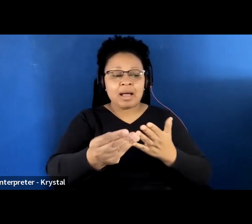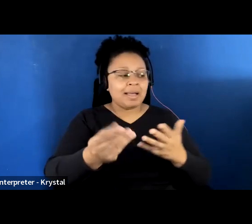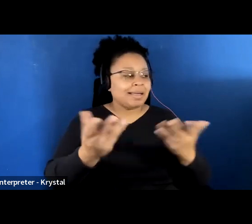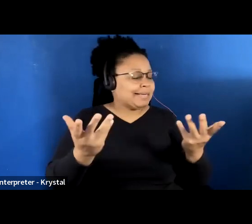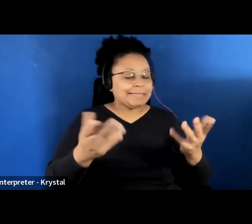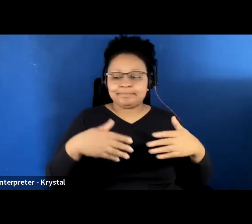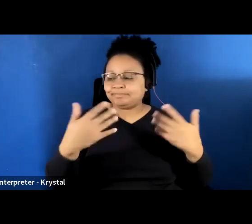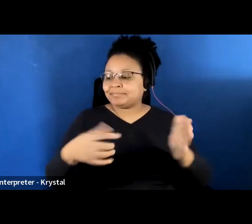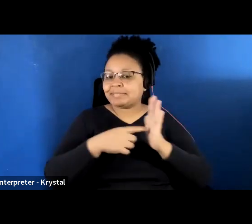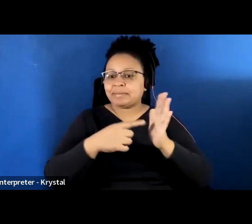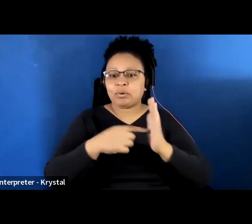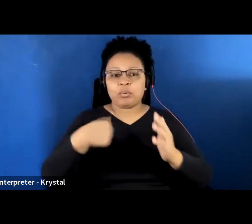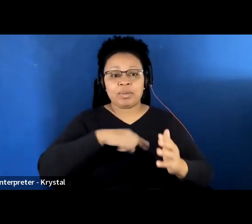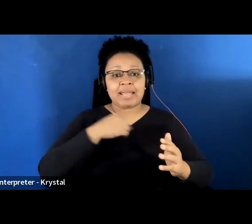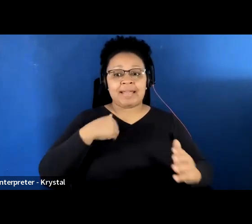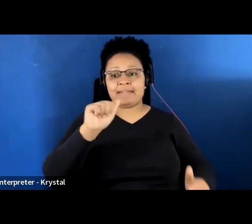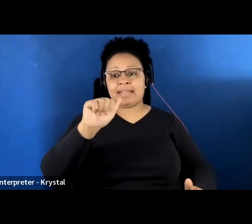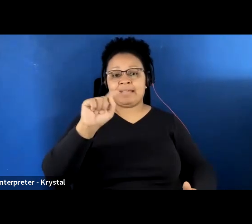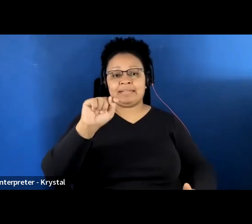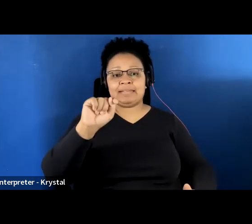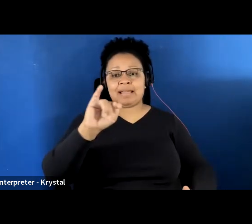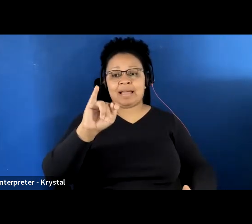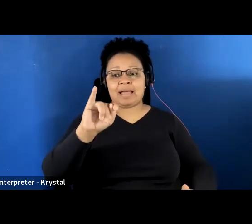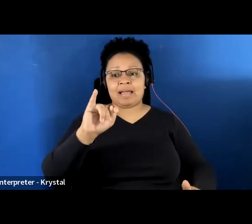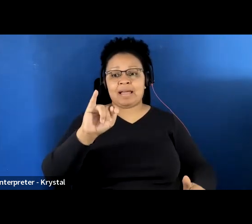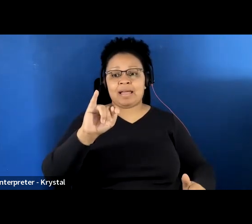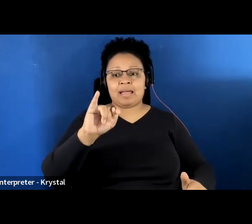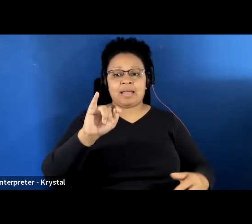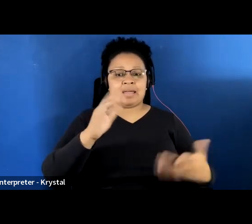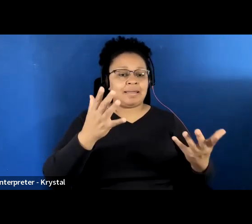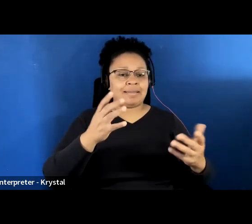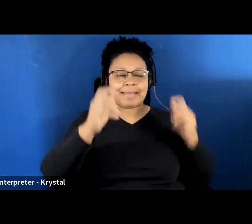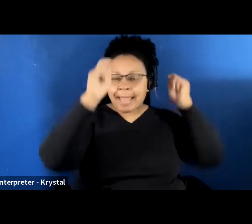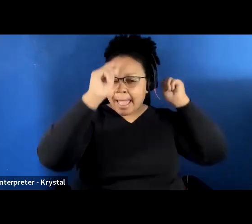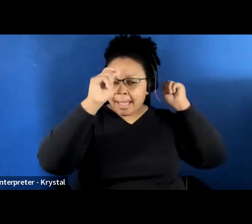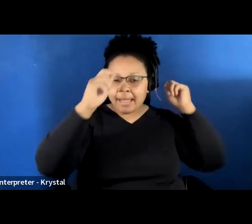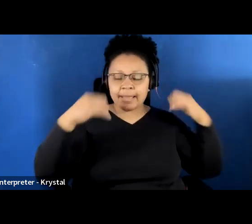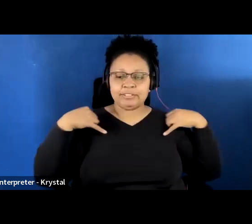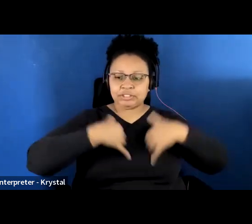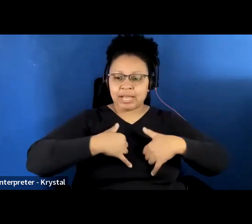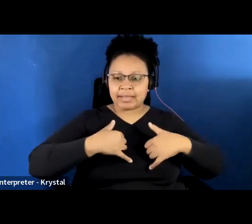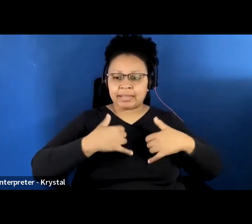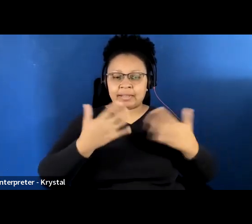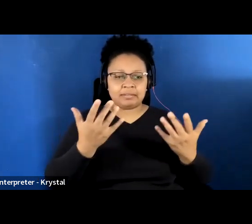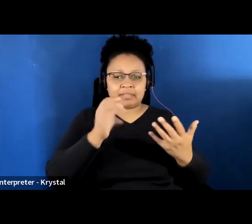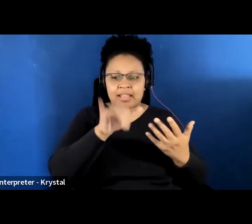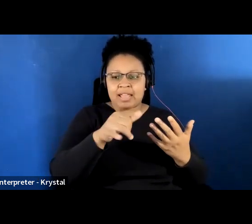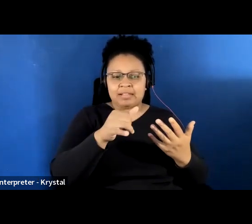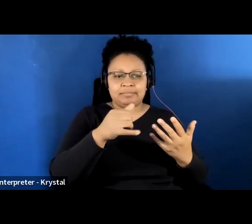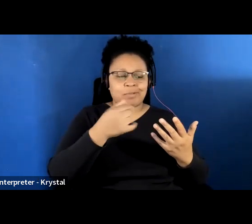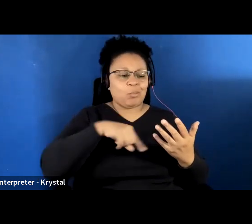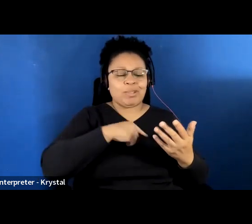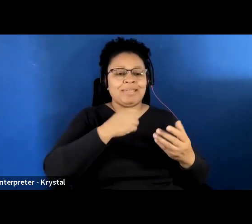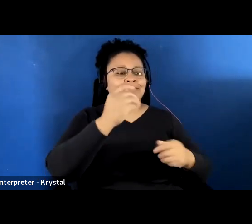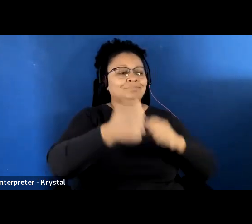we have some, you know, ATI merch. I have a hat and jacket next to me. That's like an item that we give away the ball